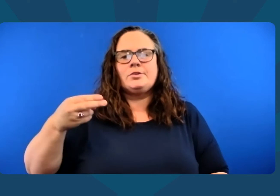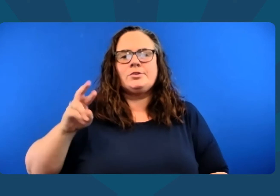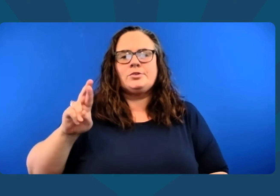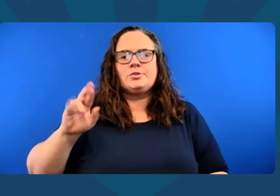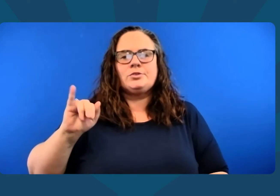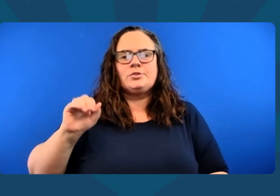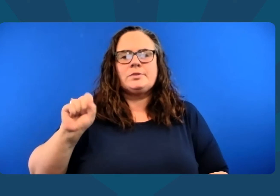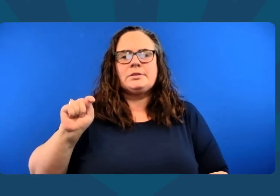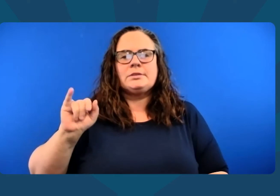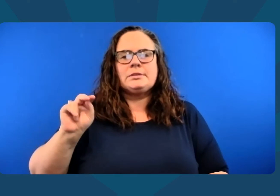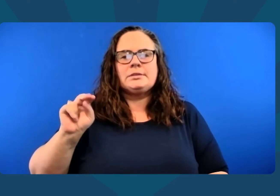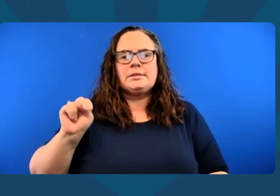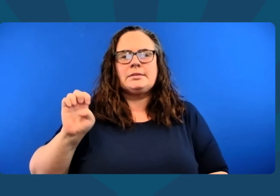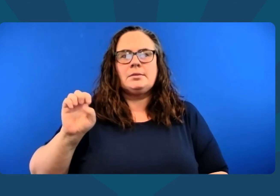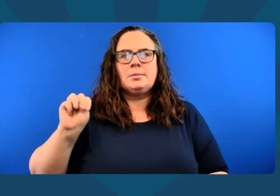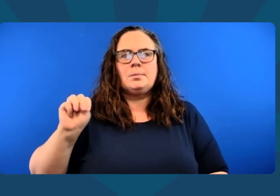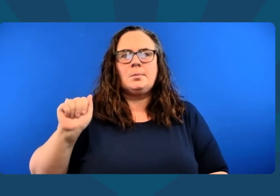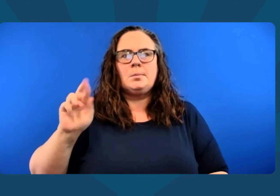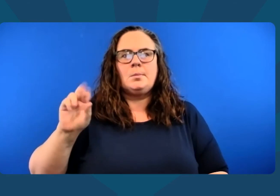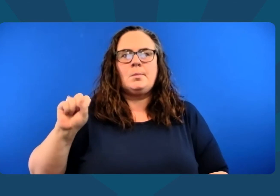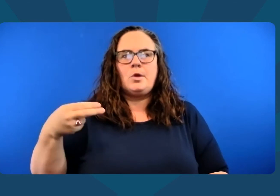Christine Marsh.